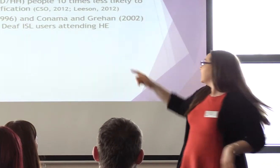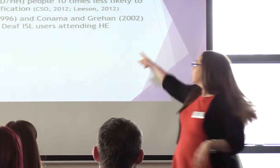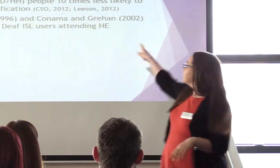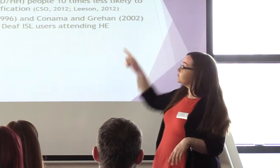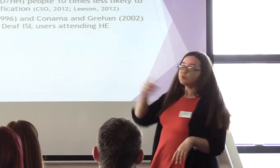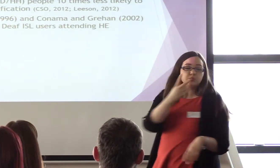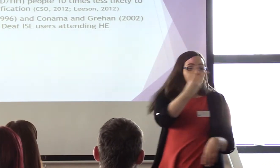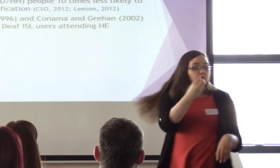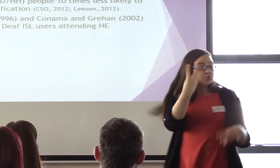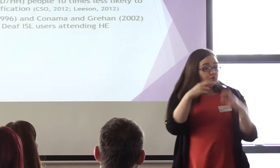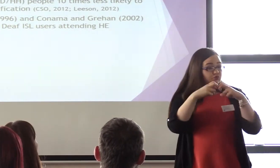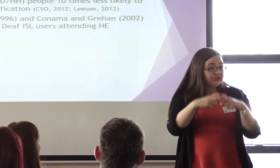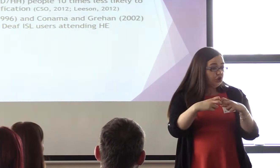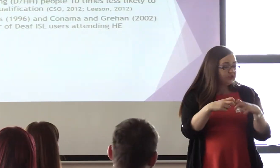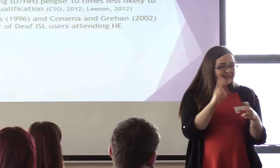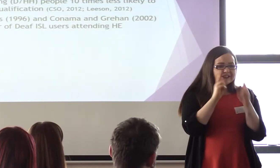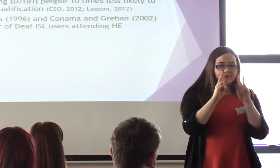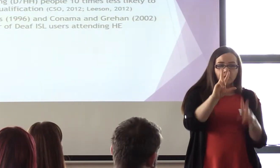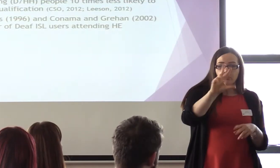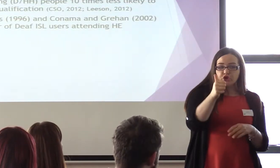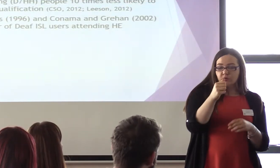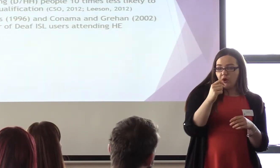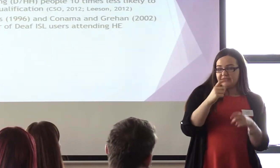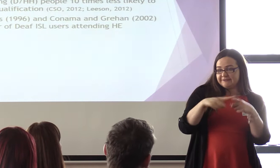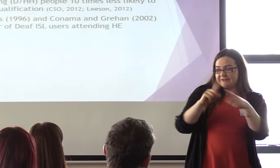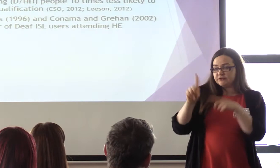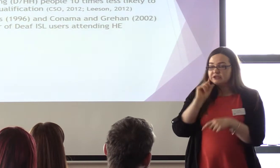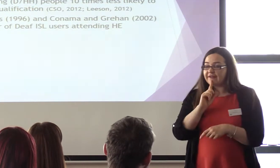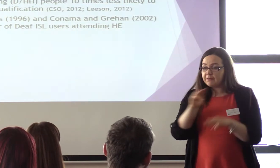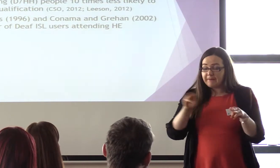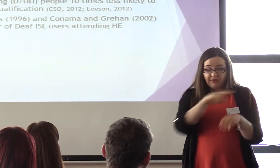of deaf and hard of hearing people attending third level education.